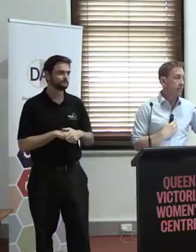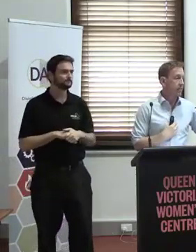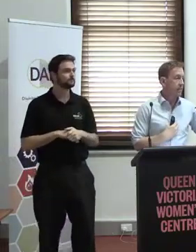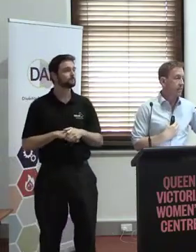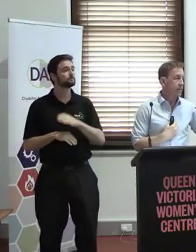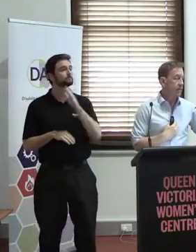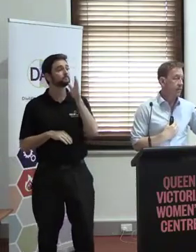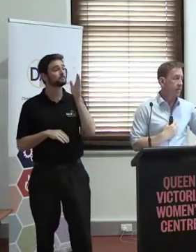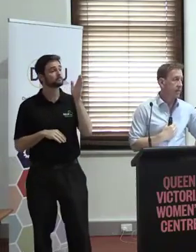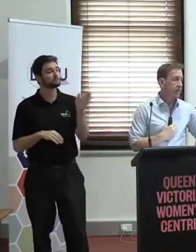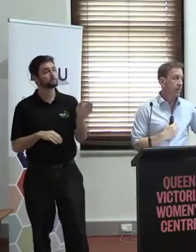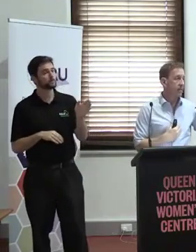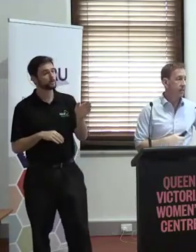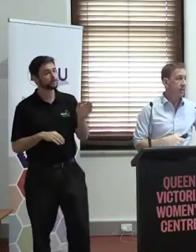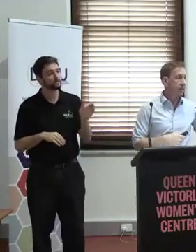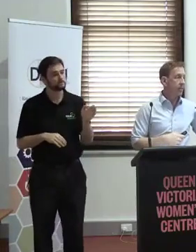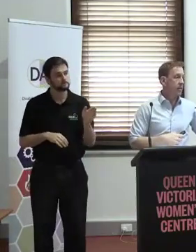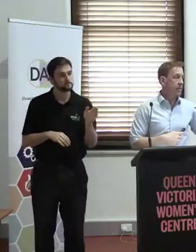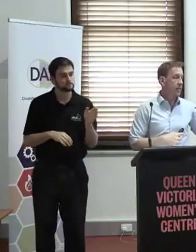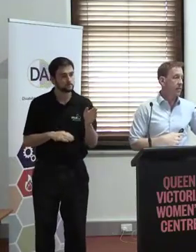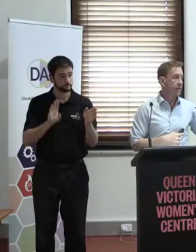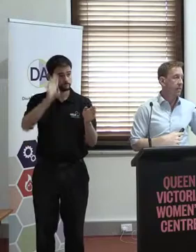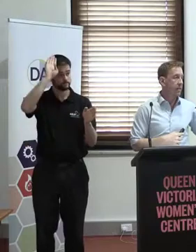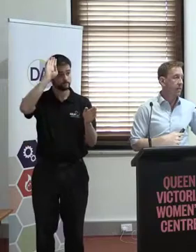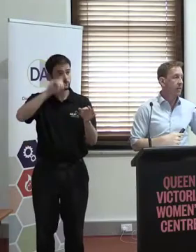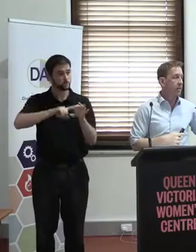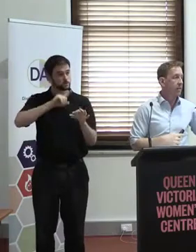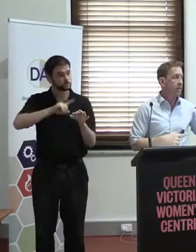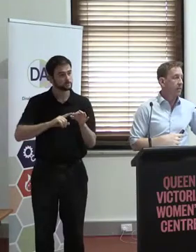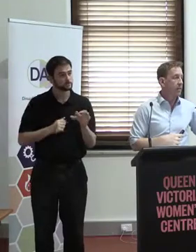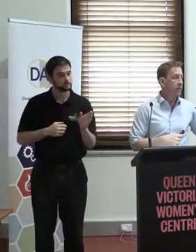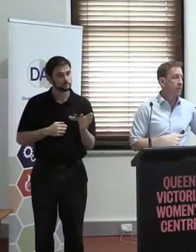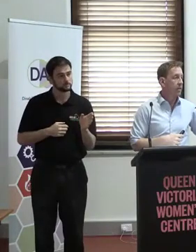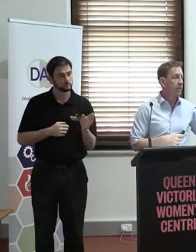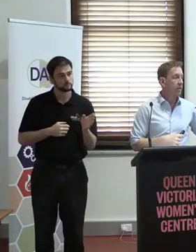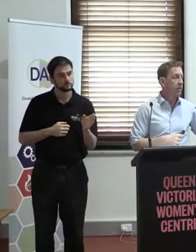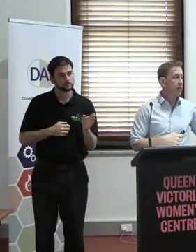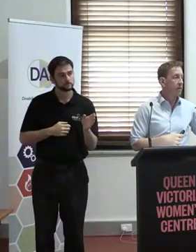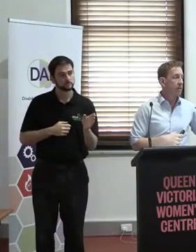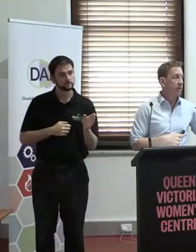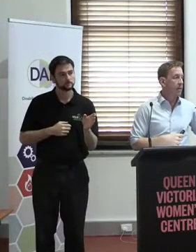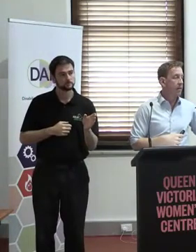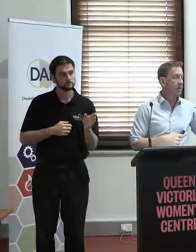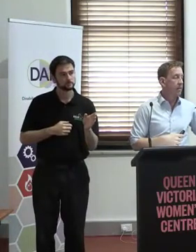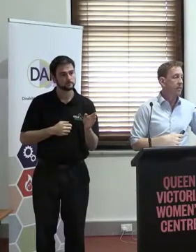Yes, I would like to make a comment on the disability